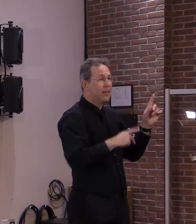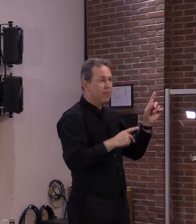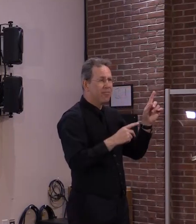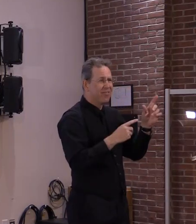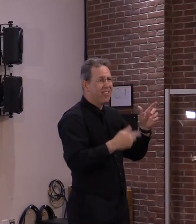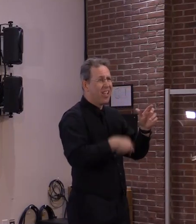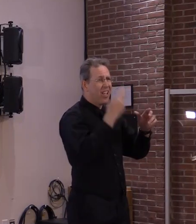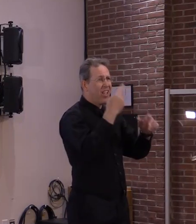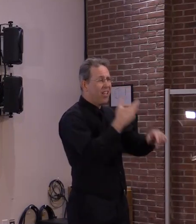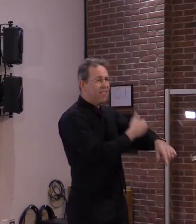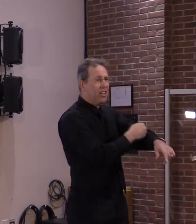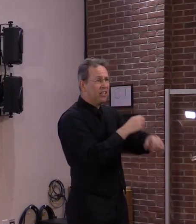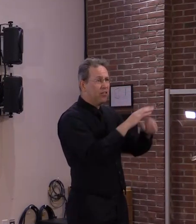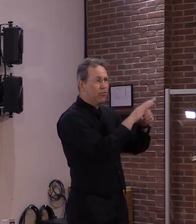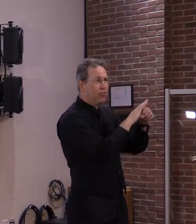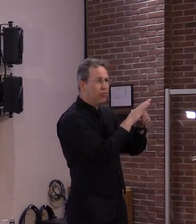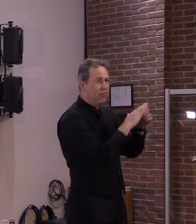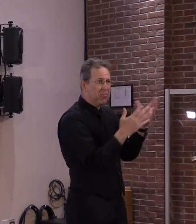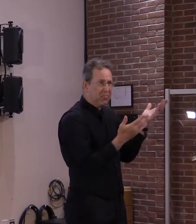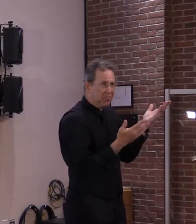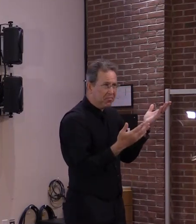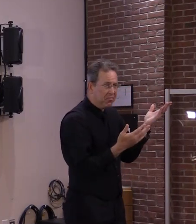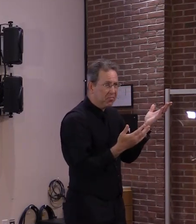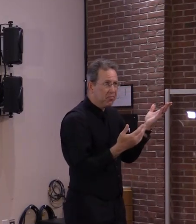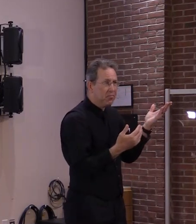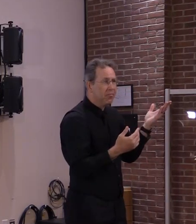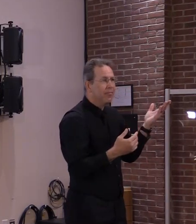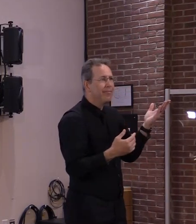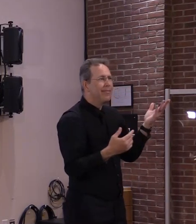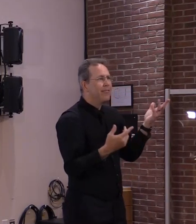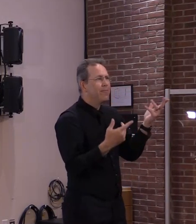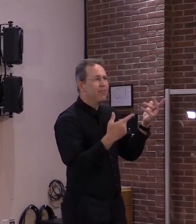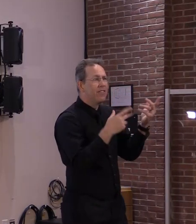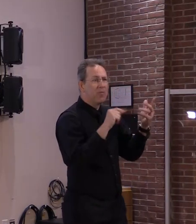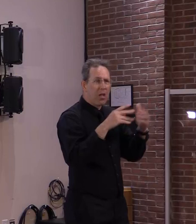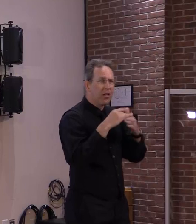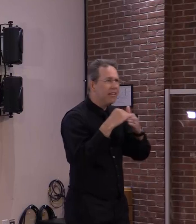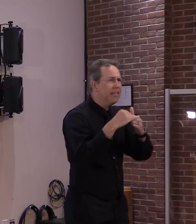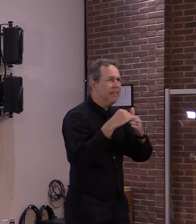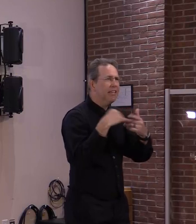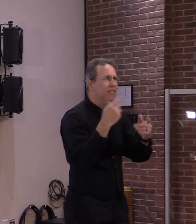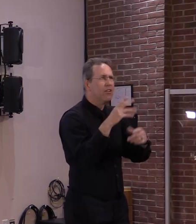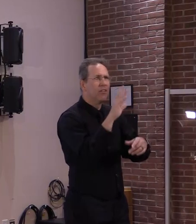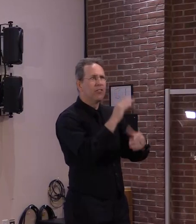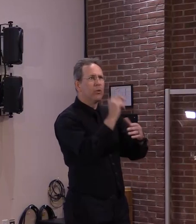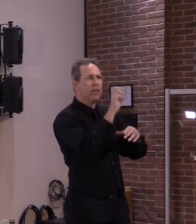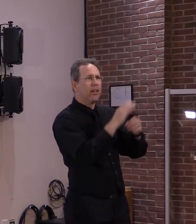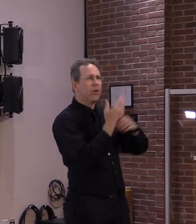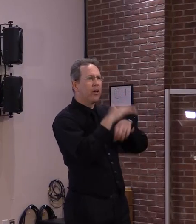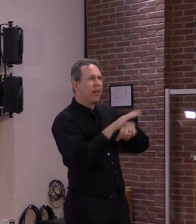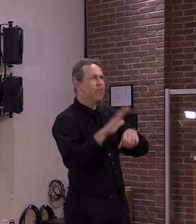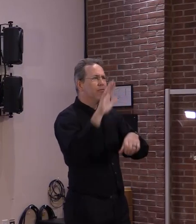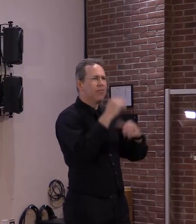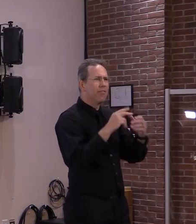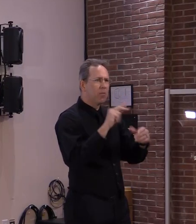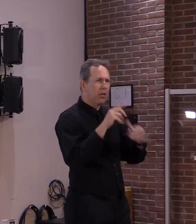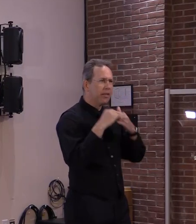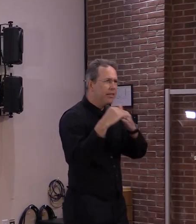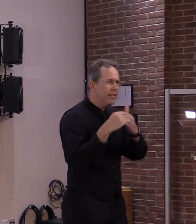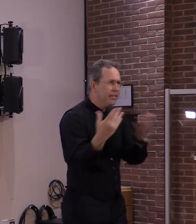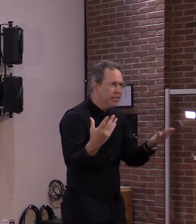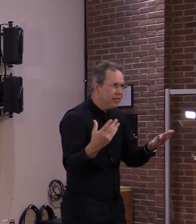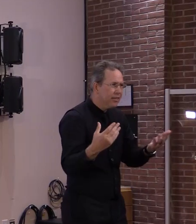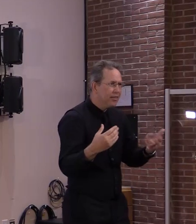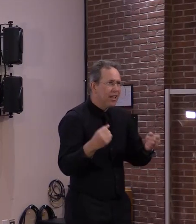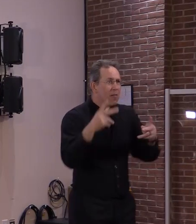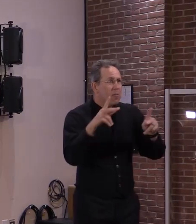at this point. And, you know, Vermont is leading the country in many different ways on the amount of vaccine uptake that we've received, but so